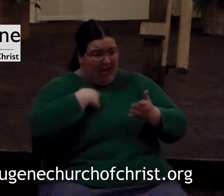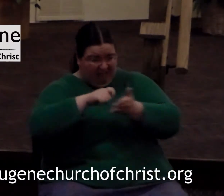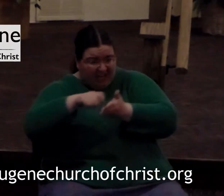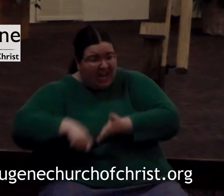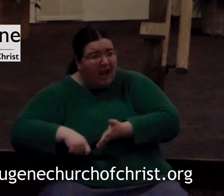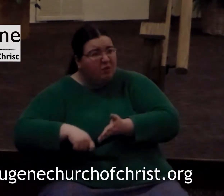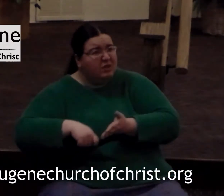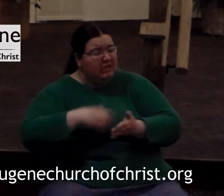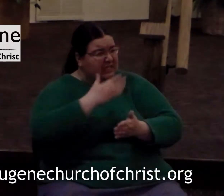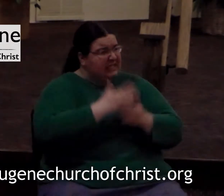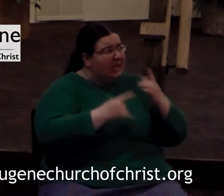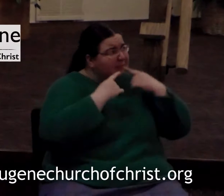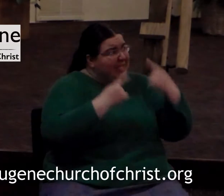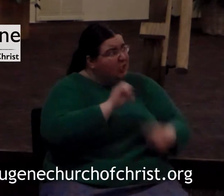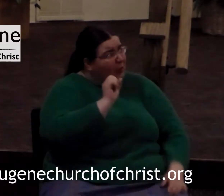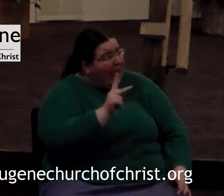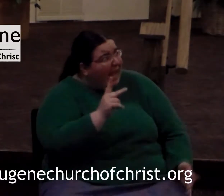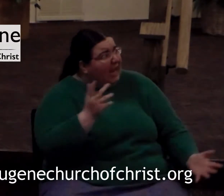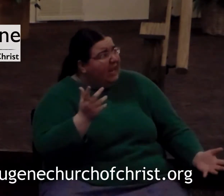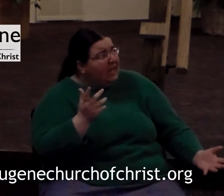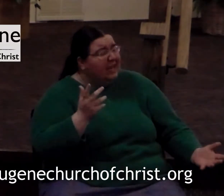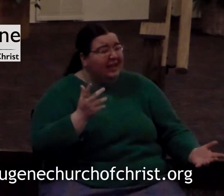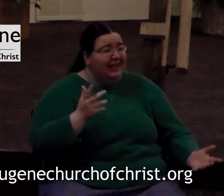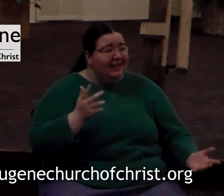with?" And I realized that, we